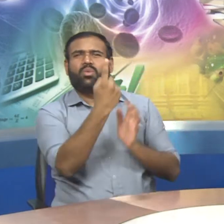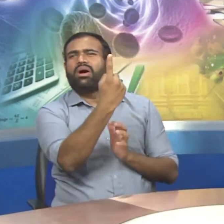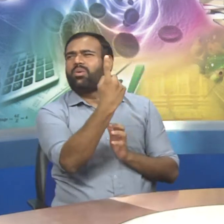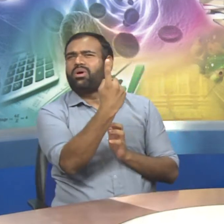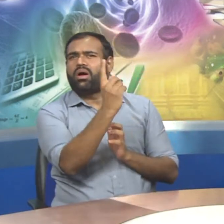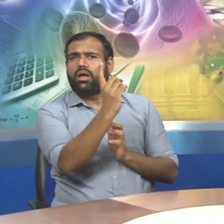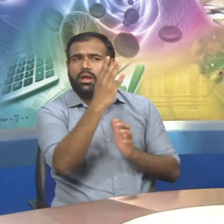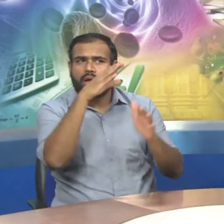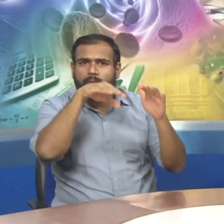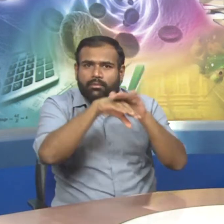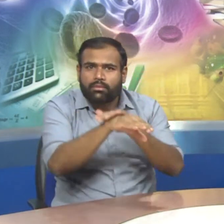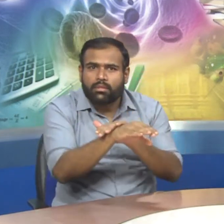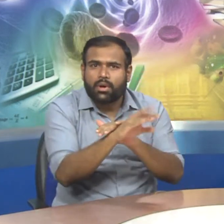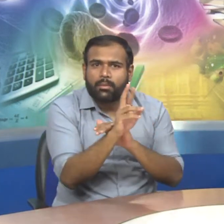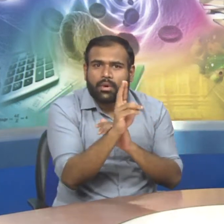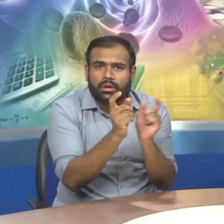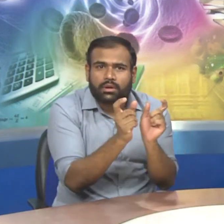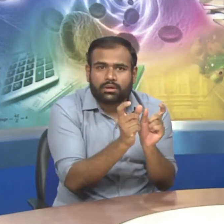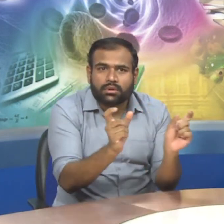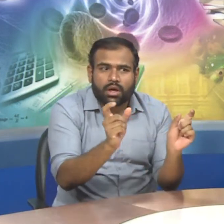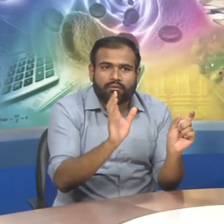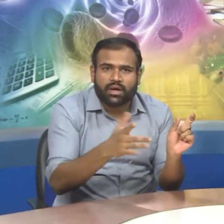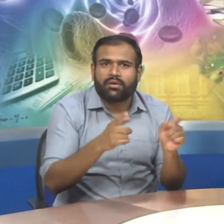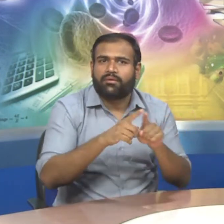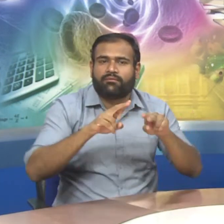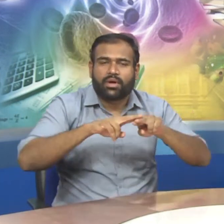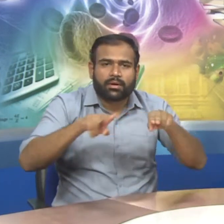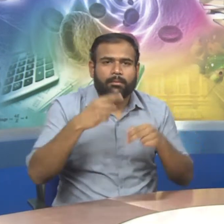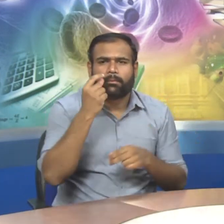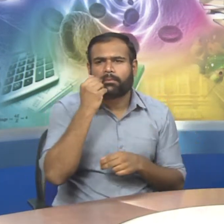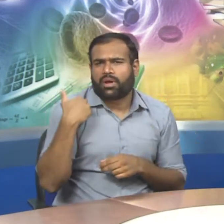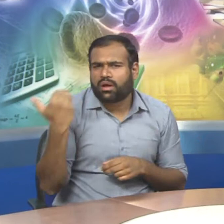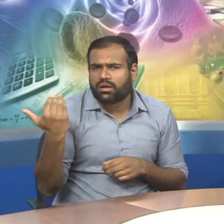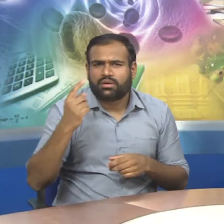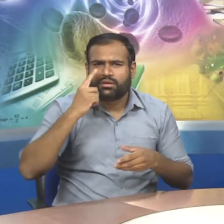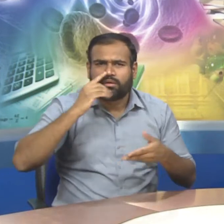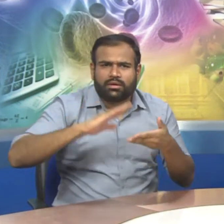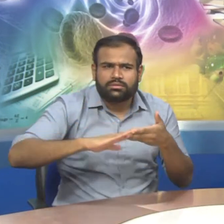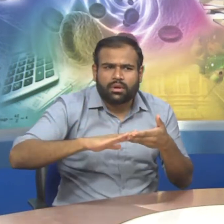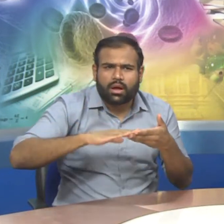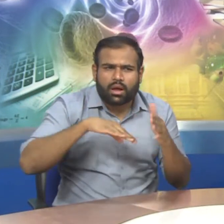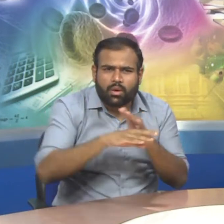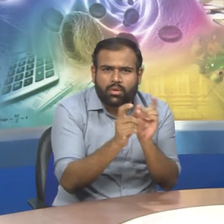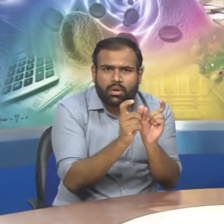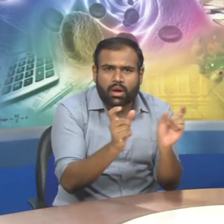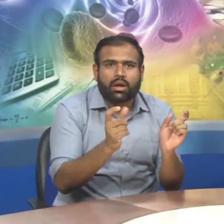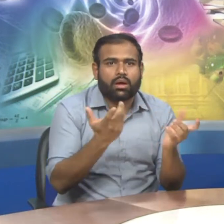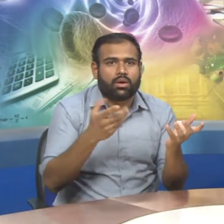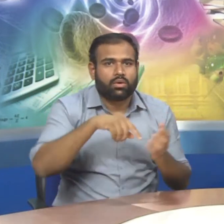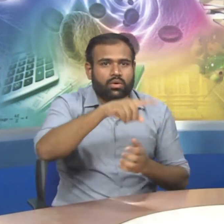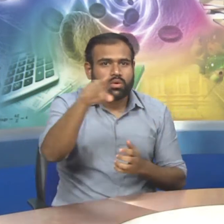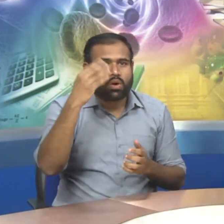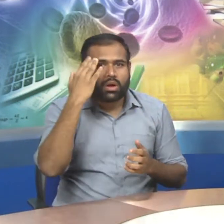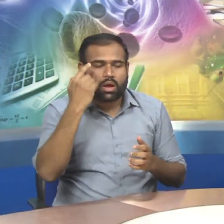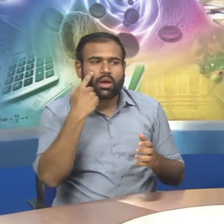signs. So basically they are not the one sign, they are the combination of 2, 3 or more